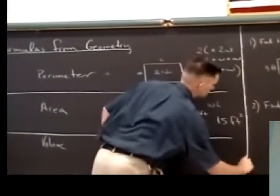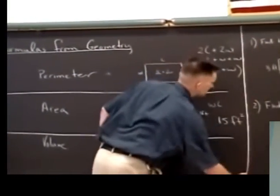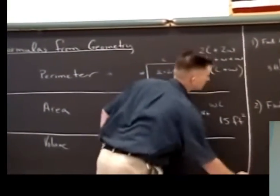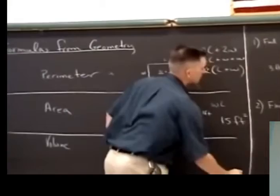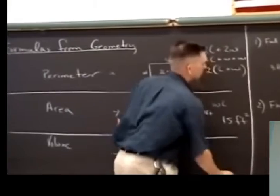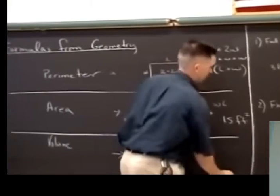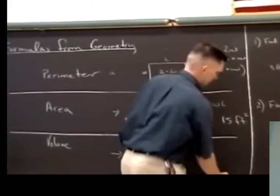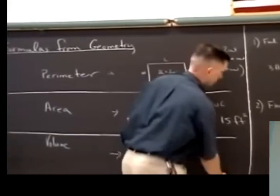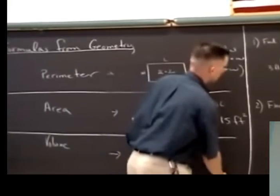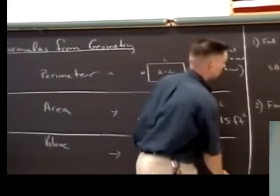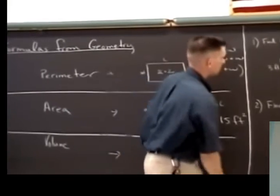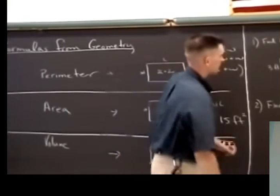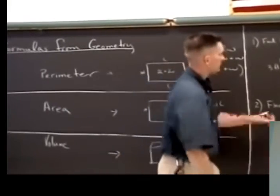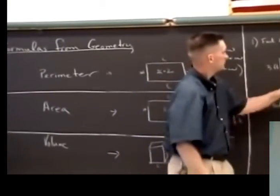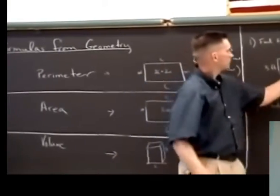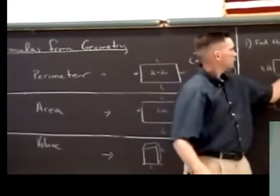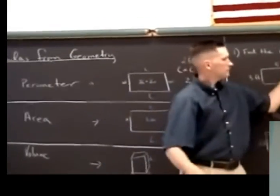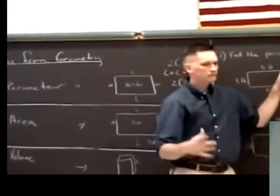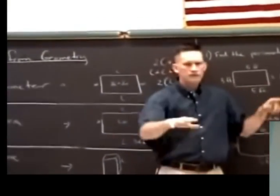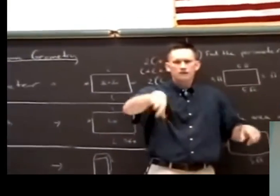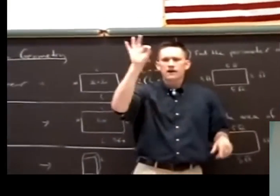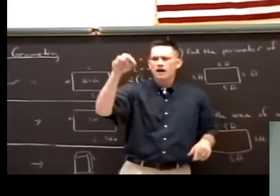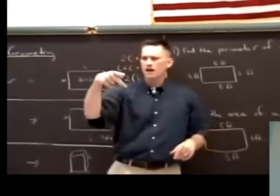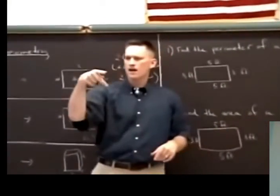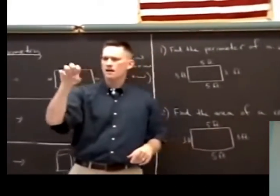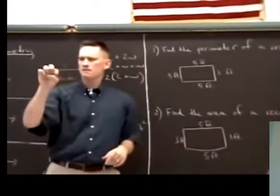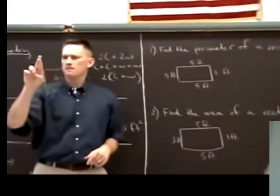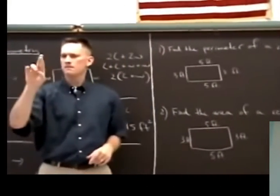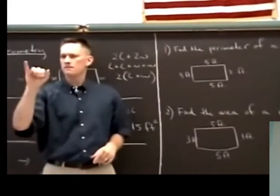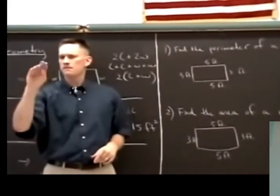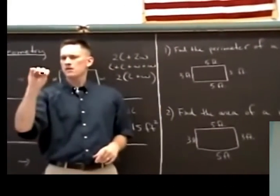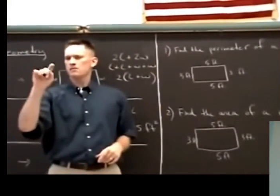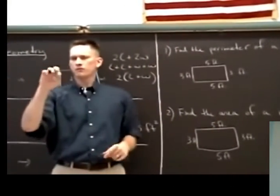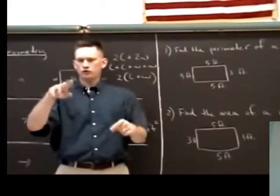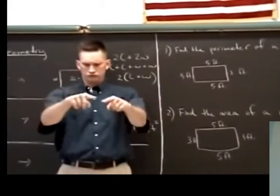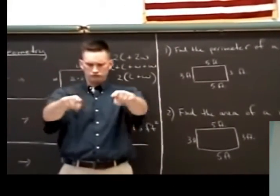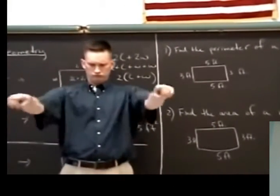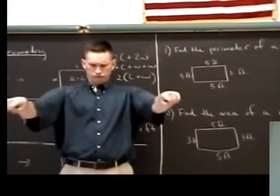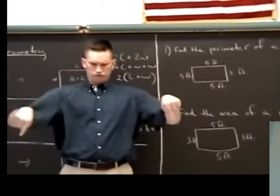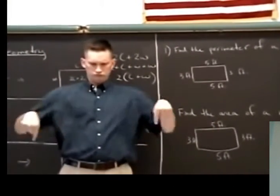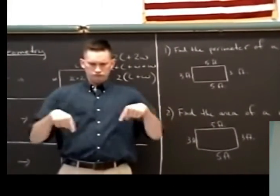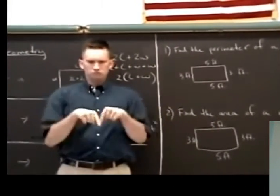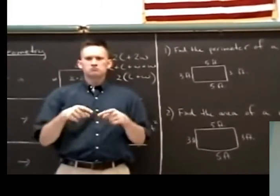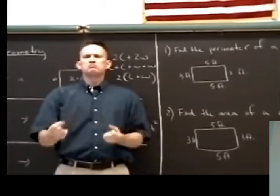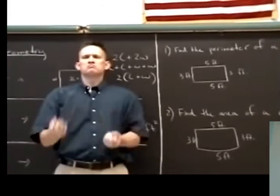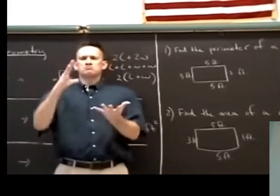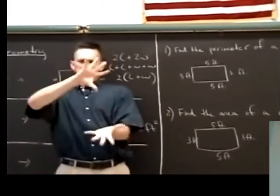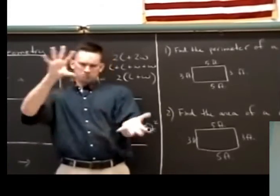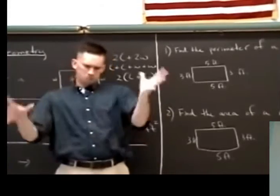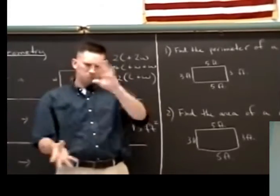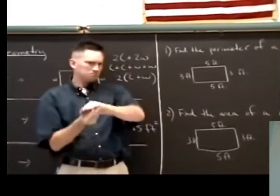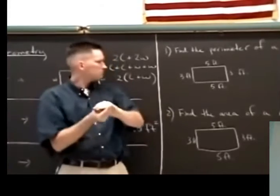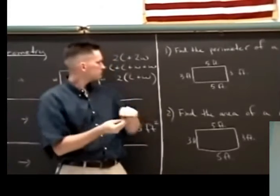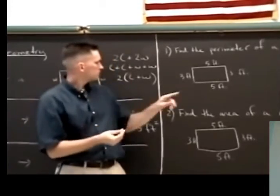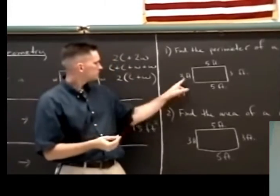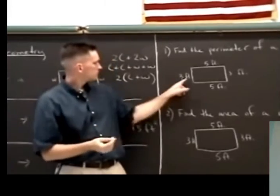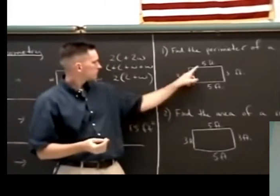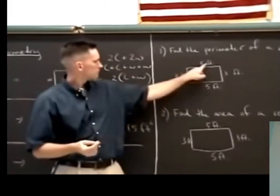multiply, the only one way to multiply the length times the width, and the area also has only one way to solve it, which is the